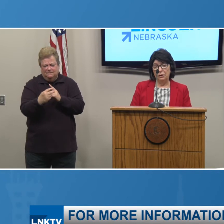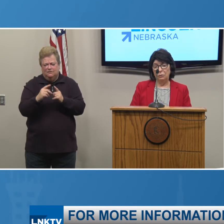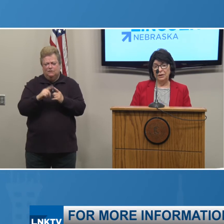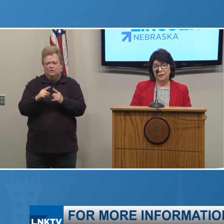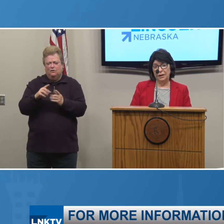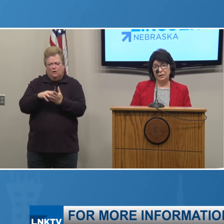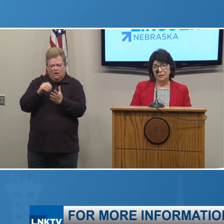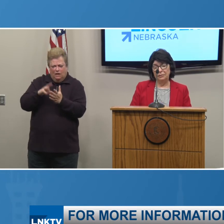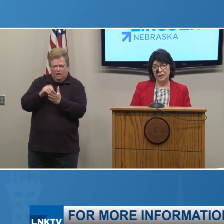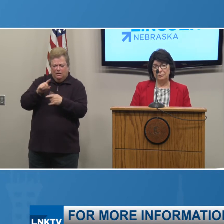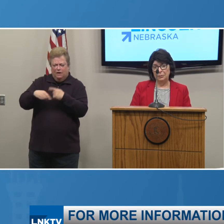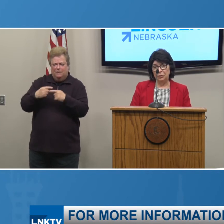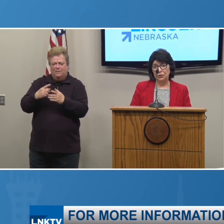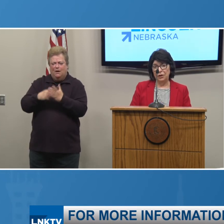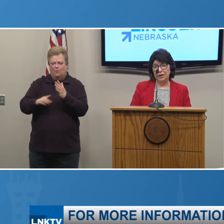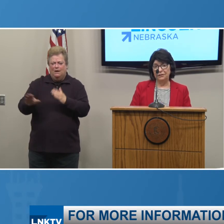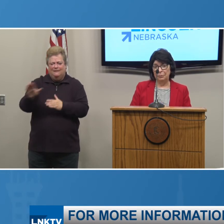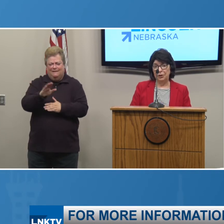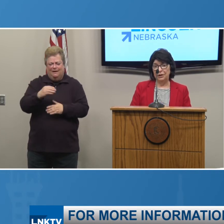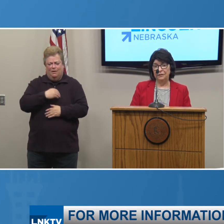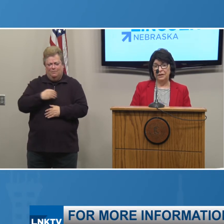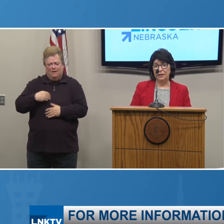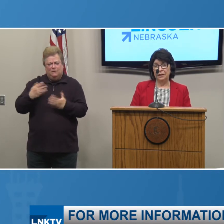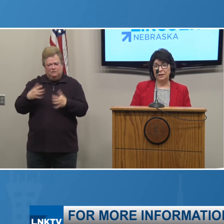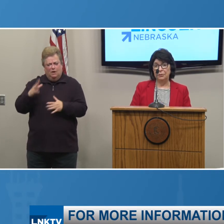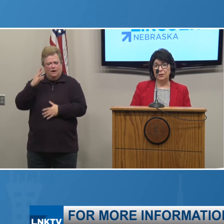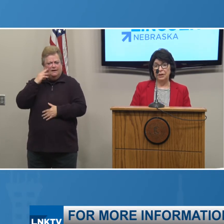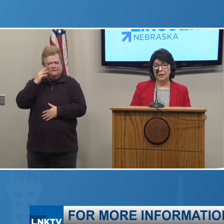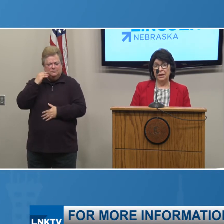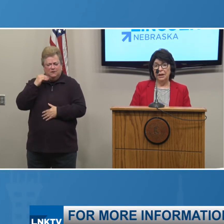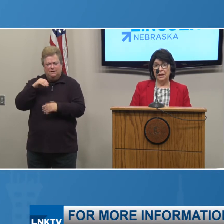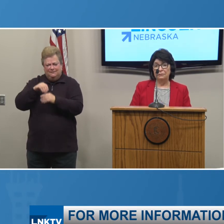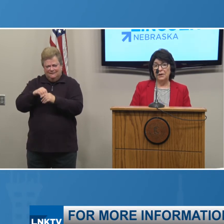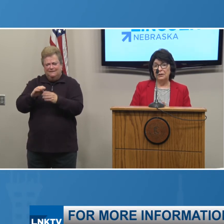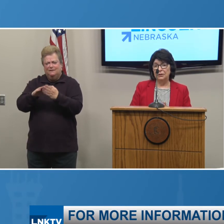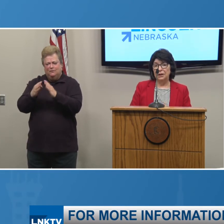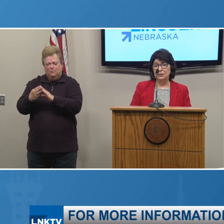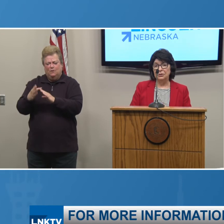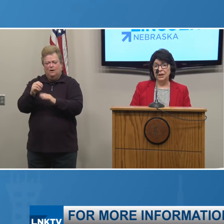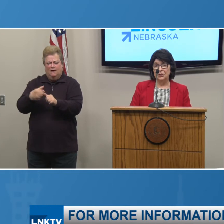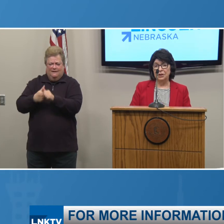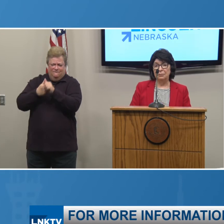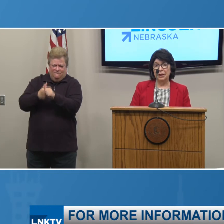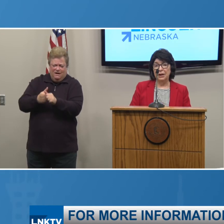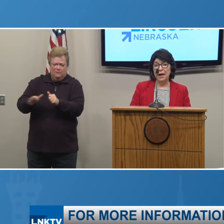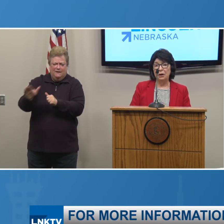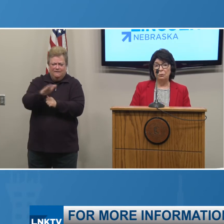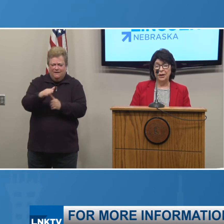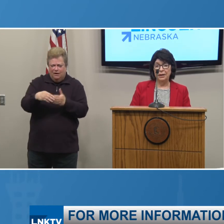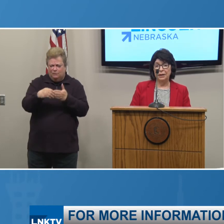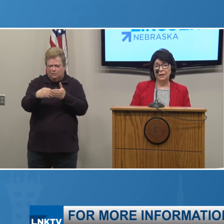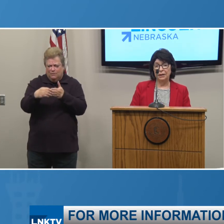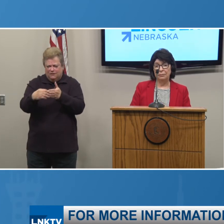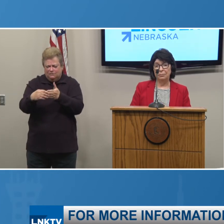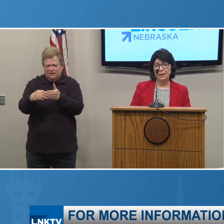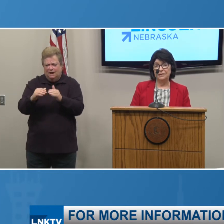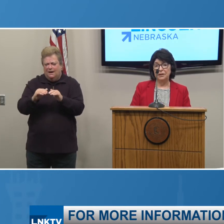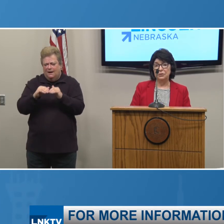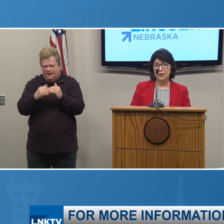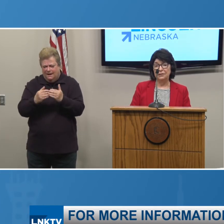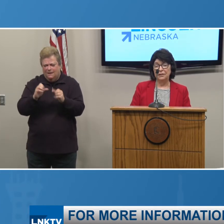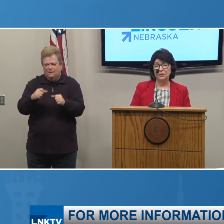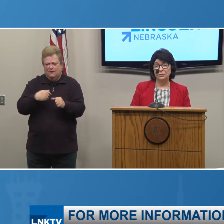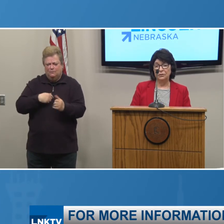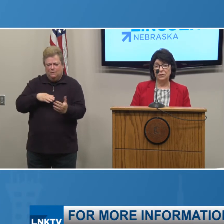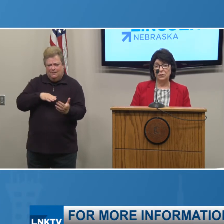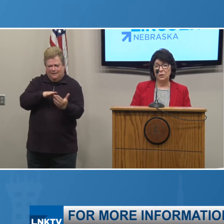about what their members are experiencing in the community and following their direction about how we can